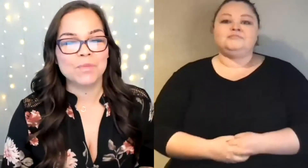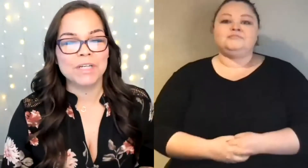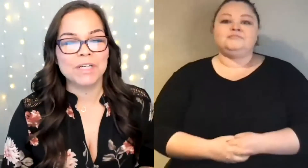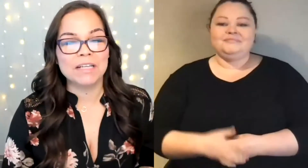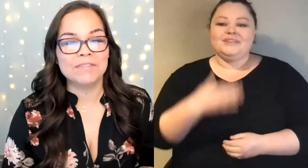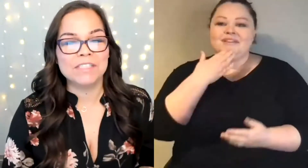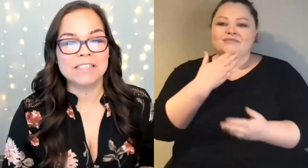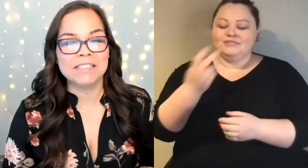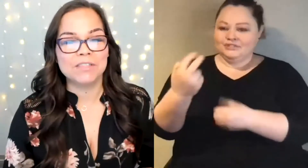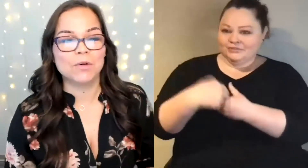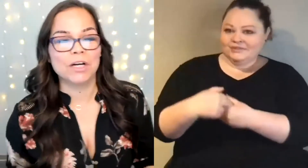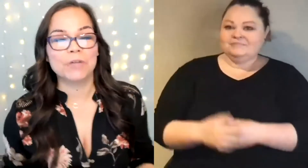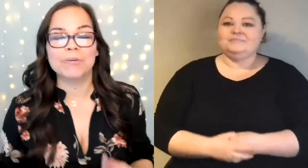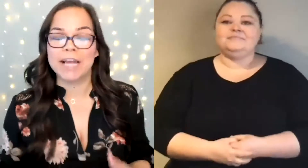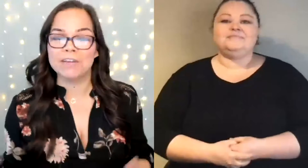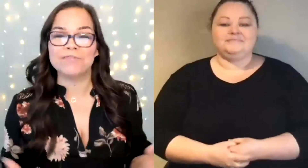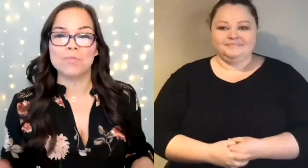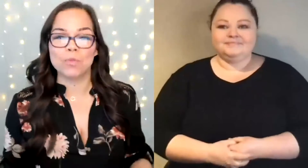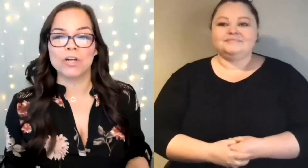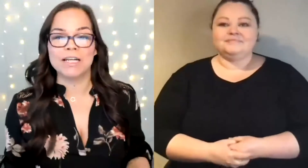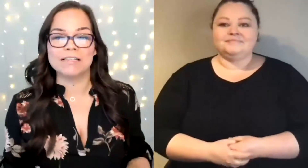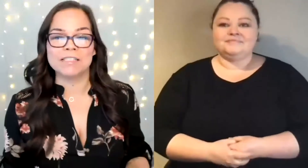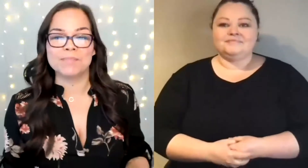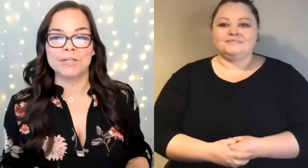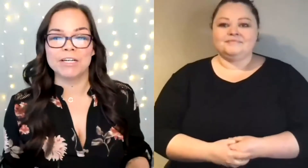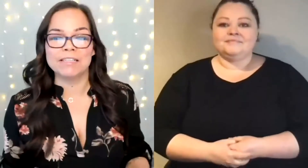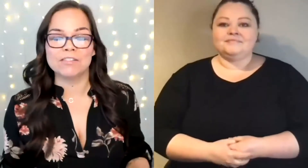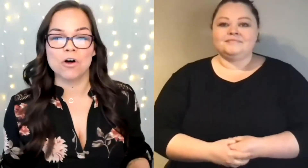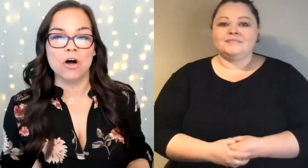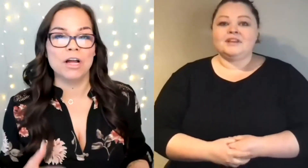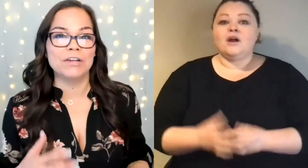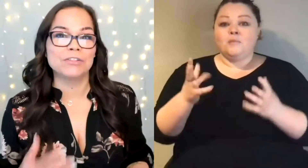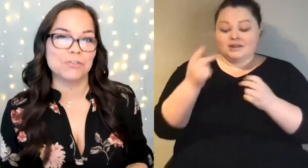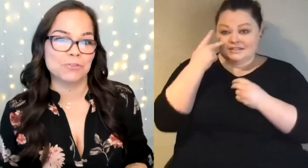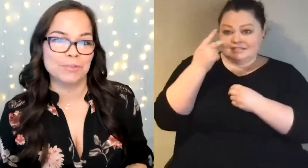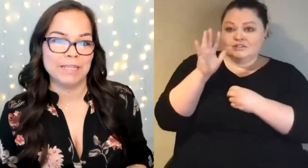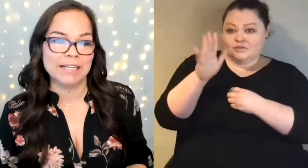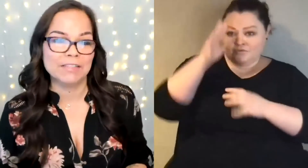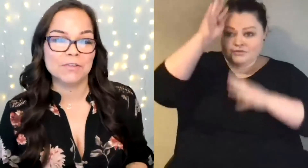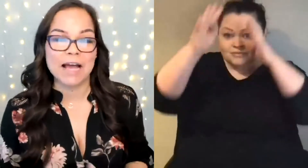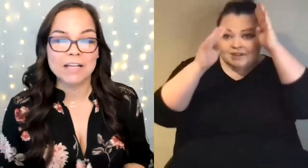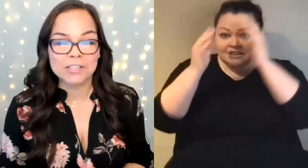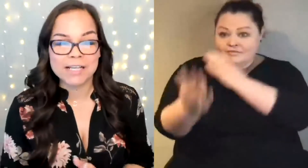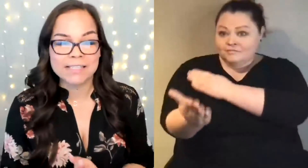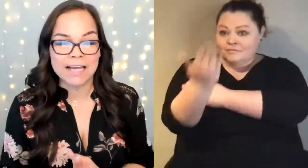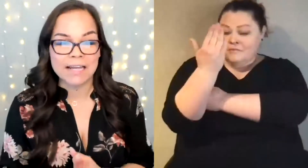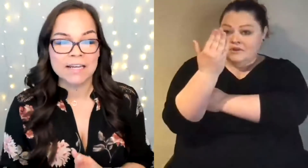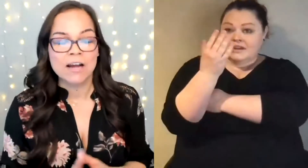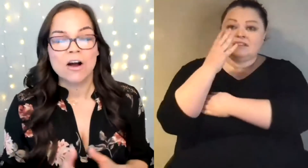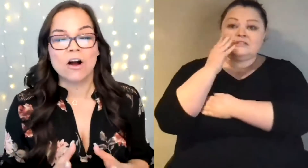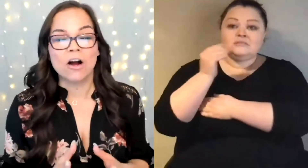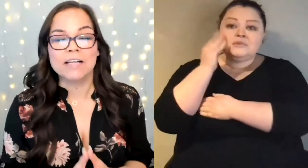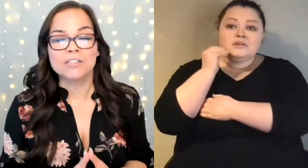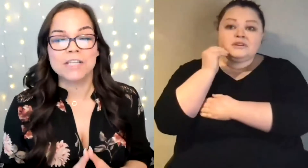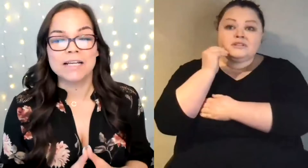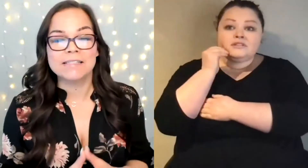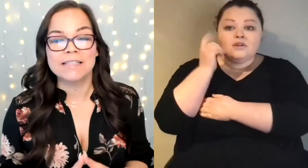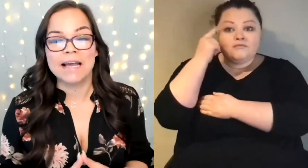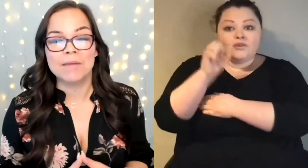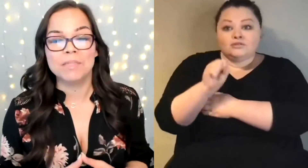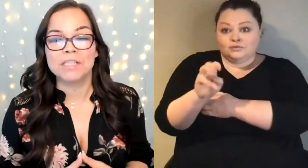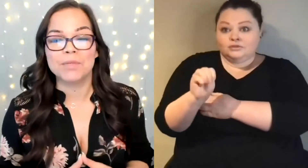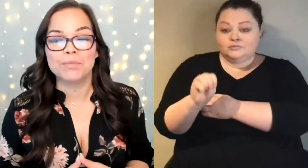And we would love to see your Creative Mornings experience on your social media. So the hashtags again are